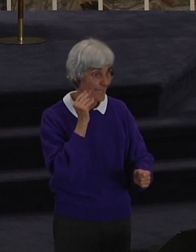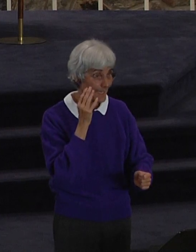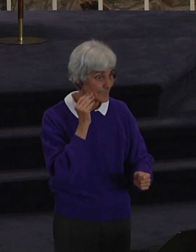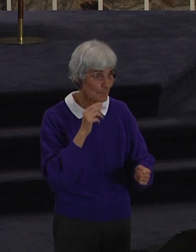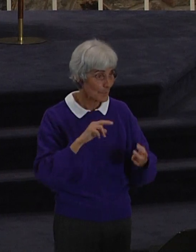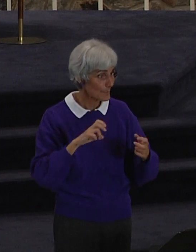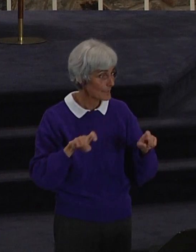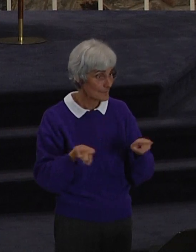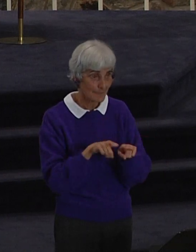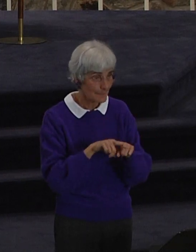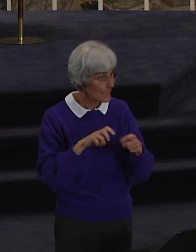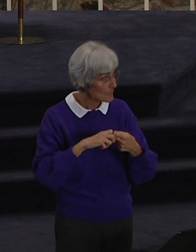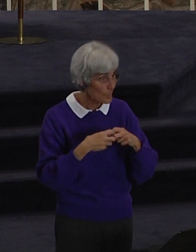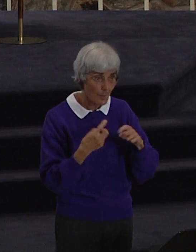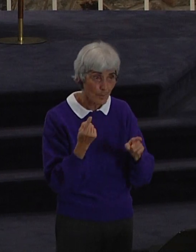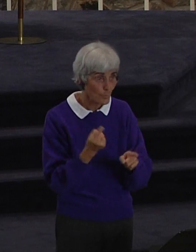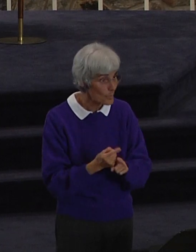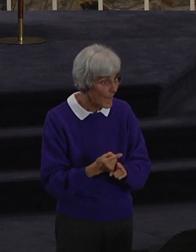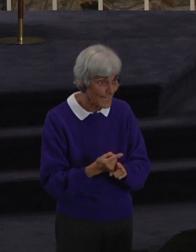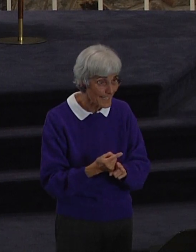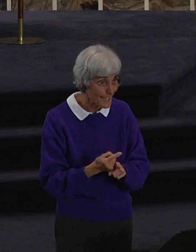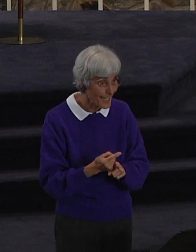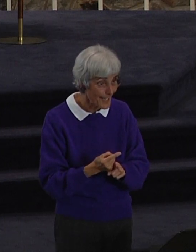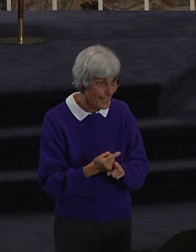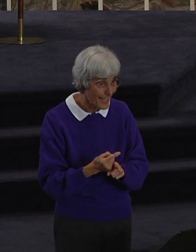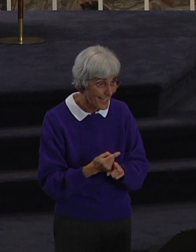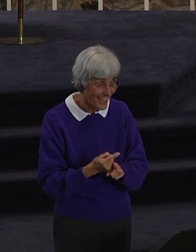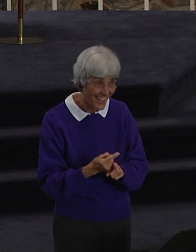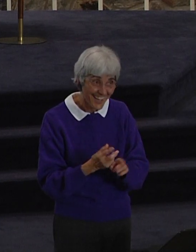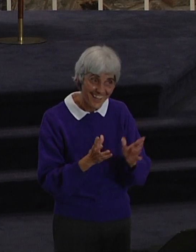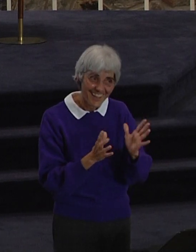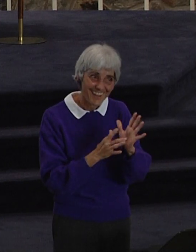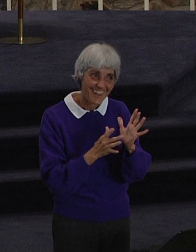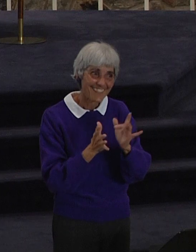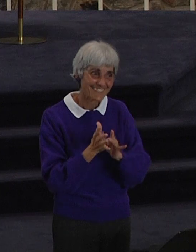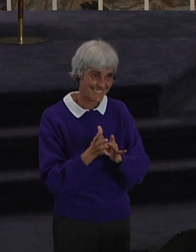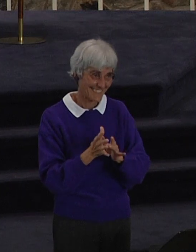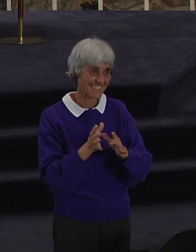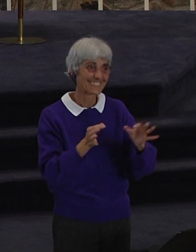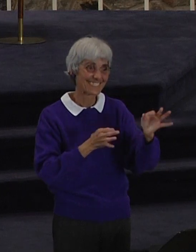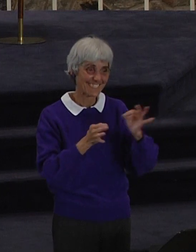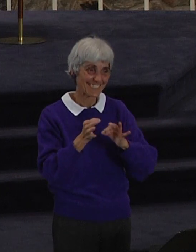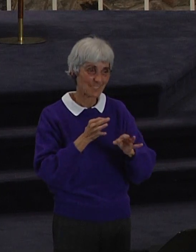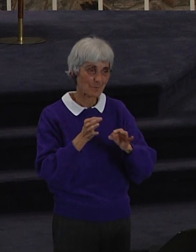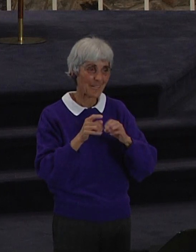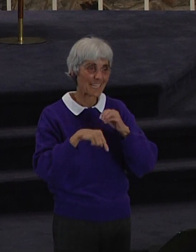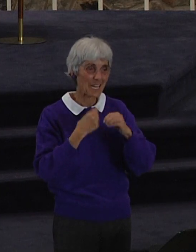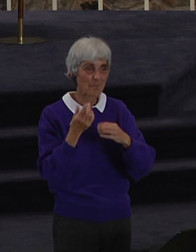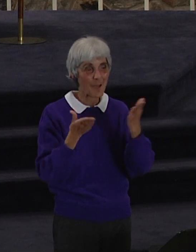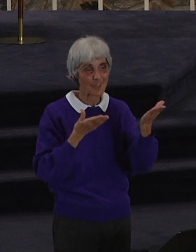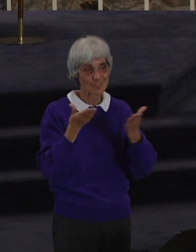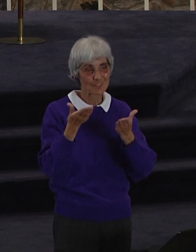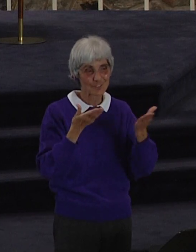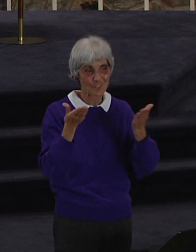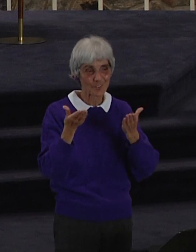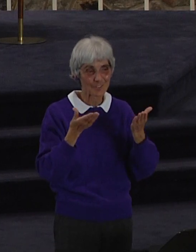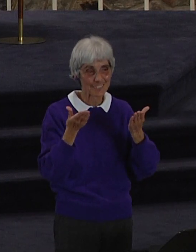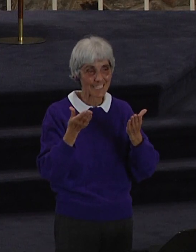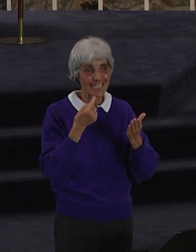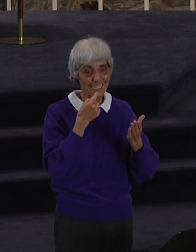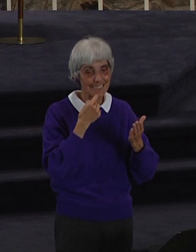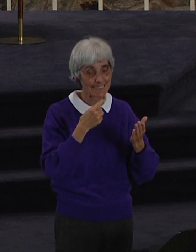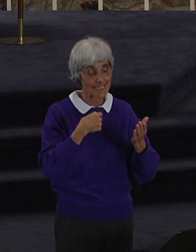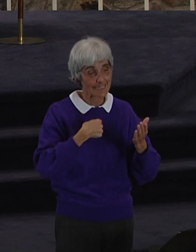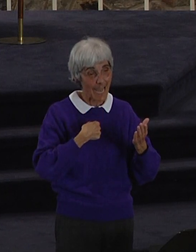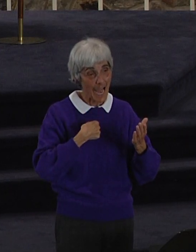a problem. Well, Jesus gives his definition of selfless service. He says, "This is my